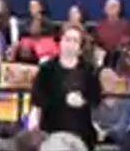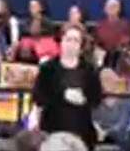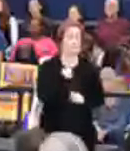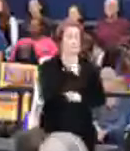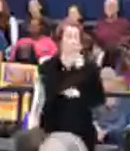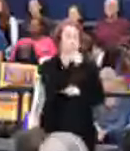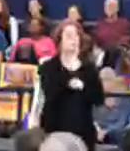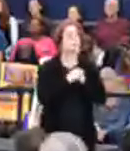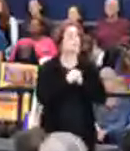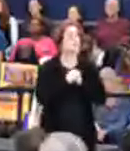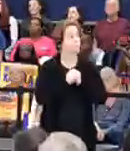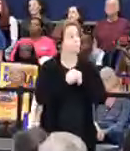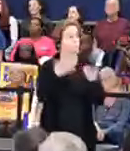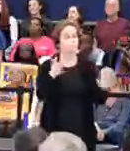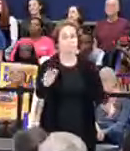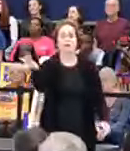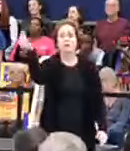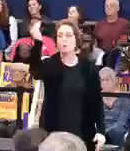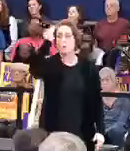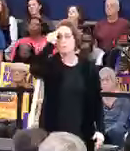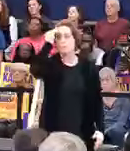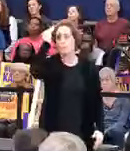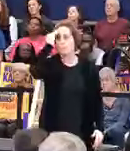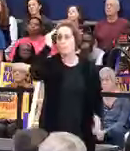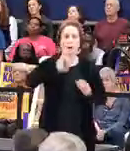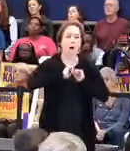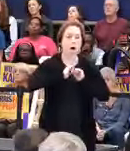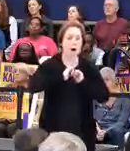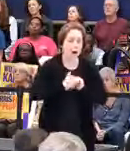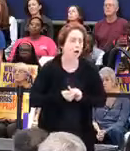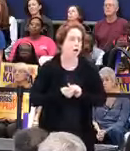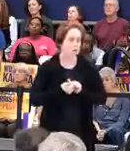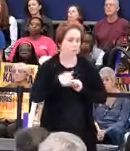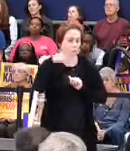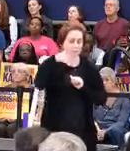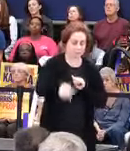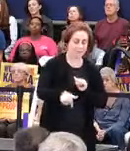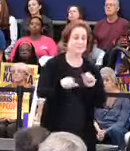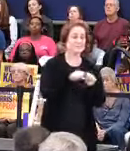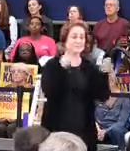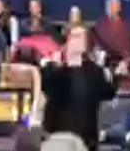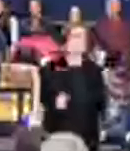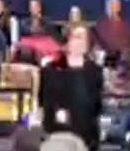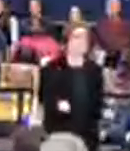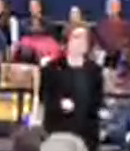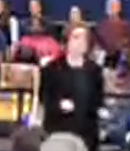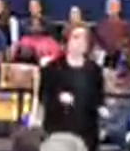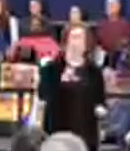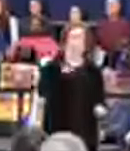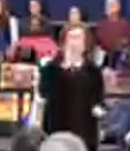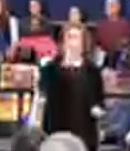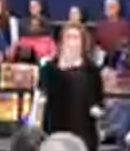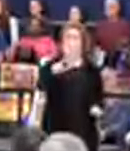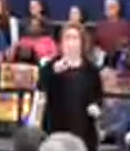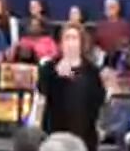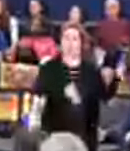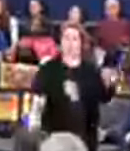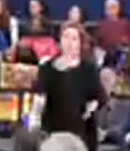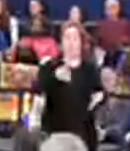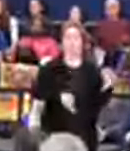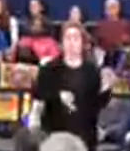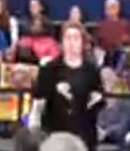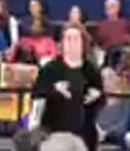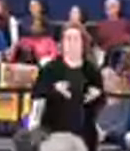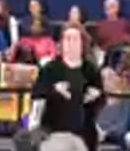I said, I know how this system of criminal justice in our country has been informed by bias. I